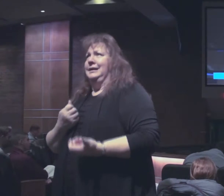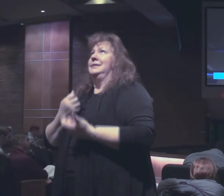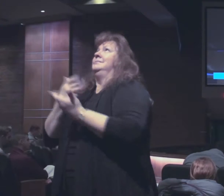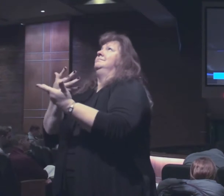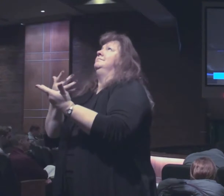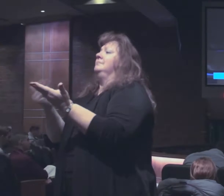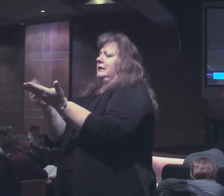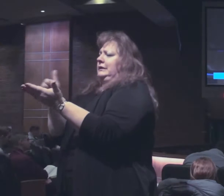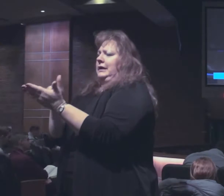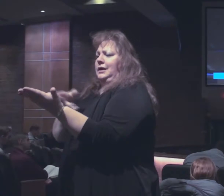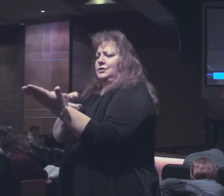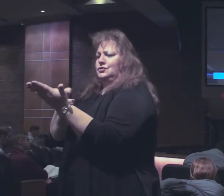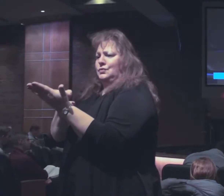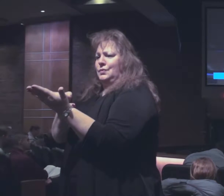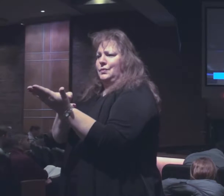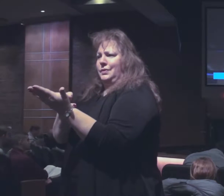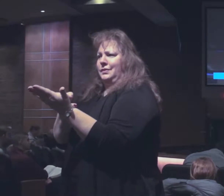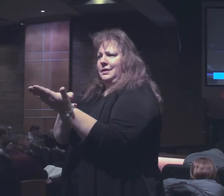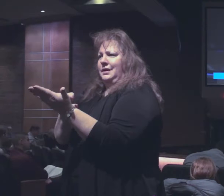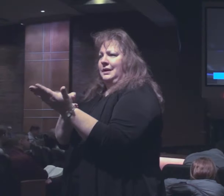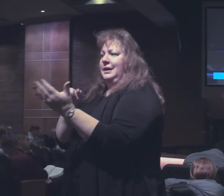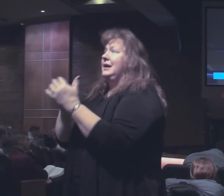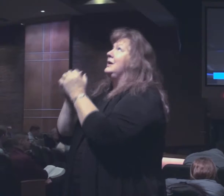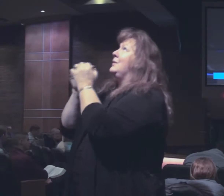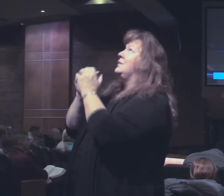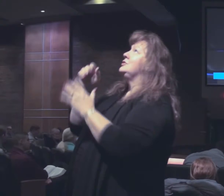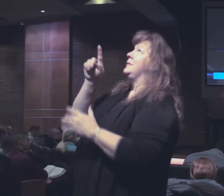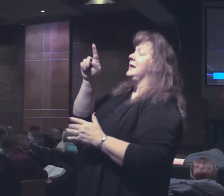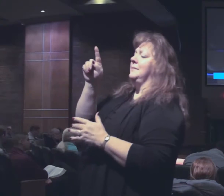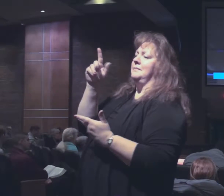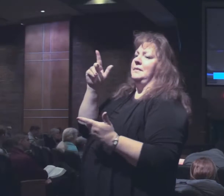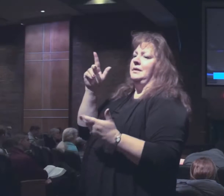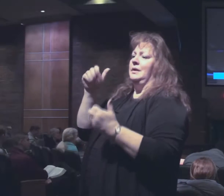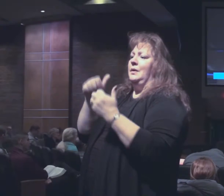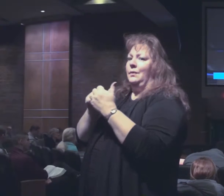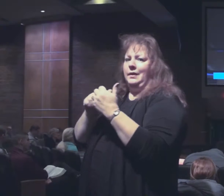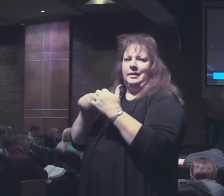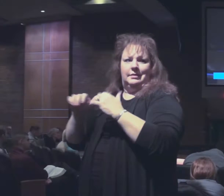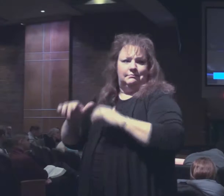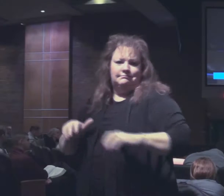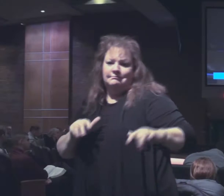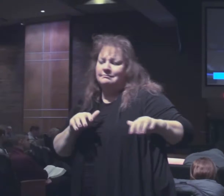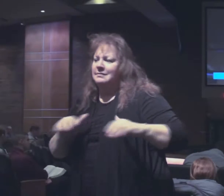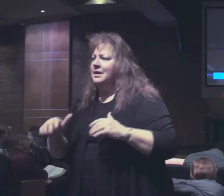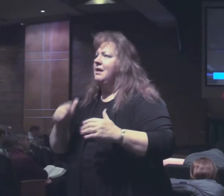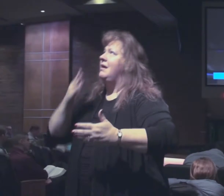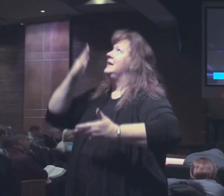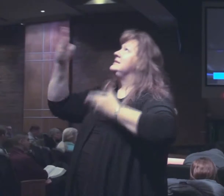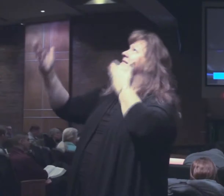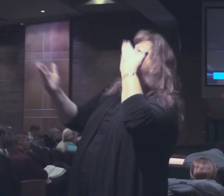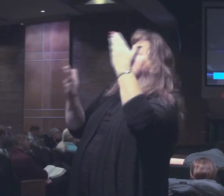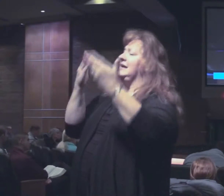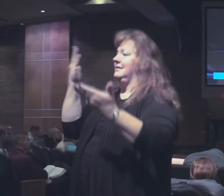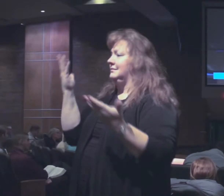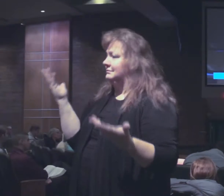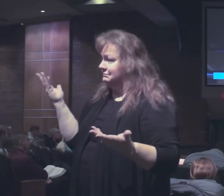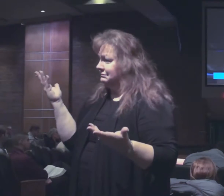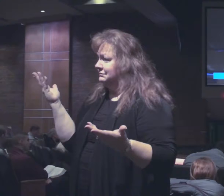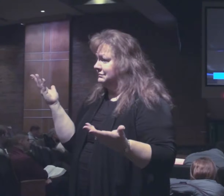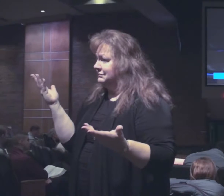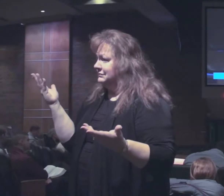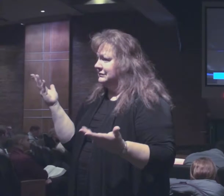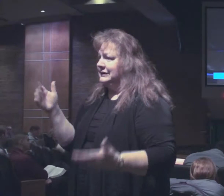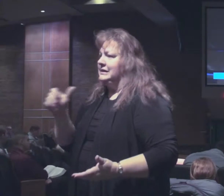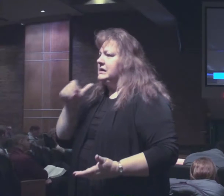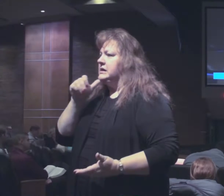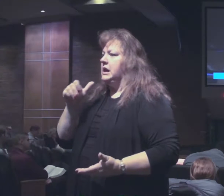expressing again the truth of God in our worship of Him, doing it with musical instruments and singing. This is